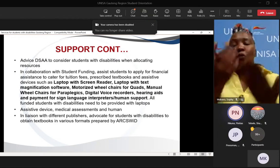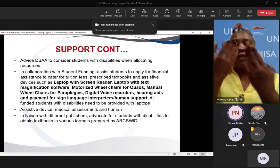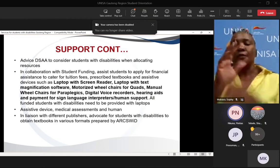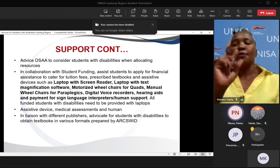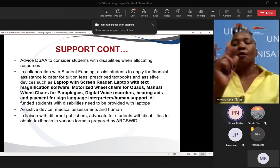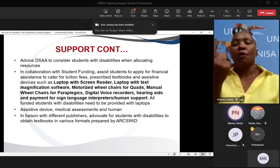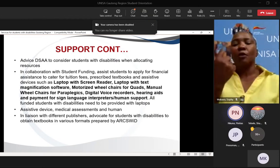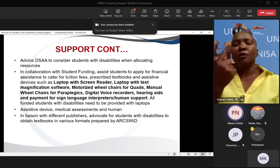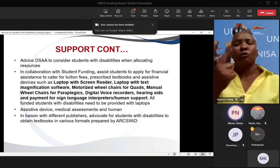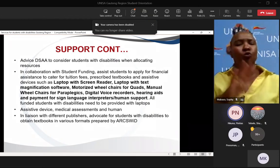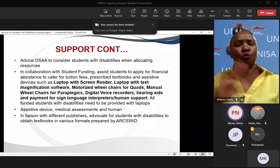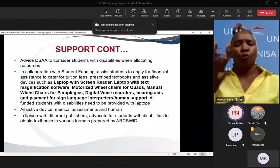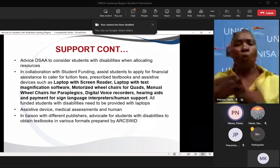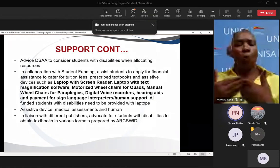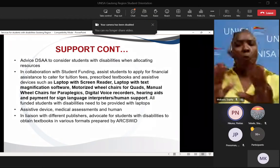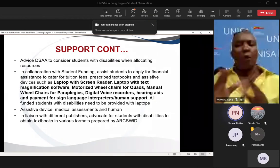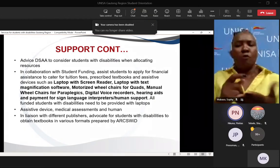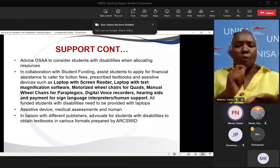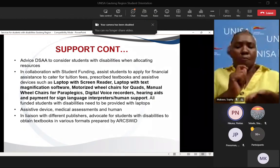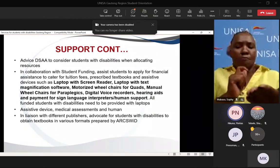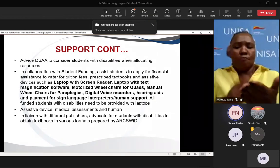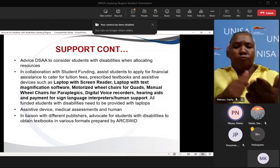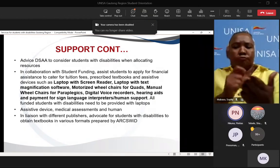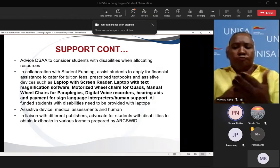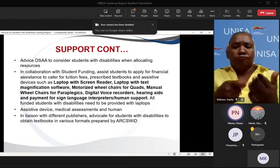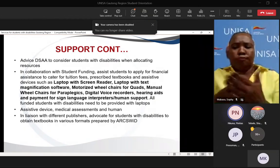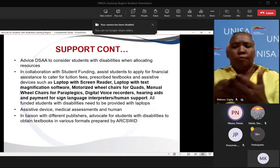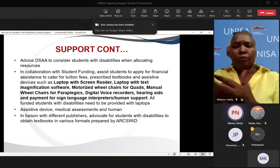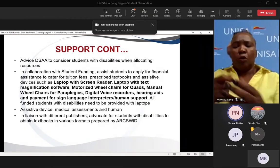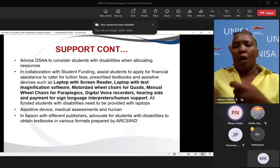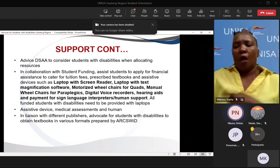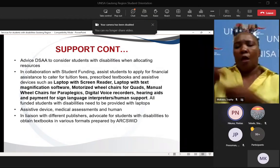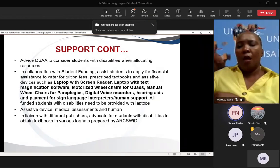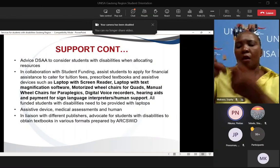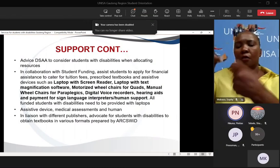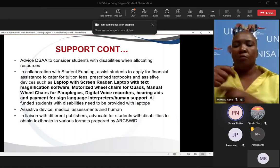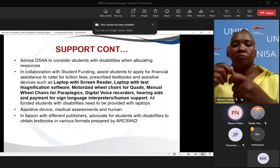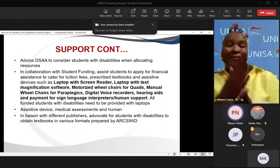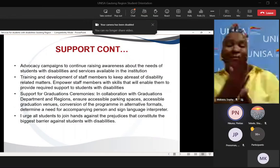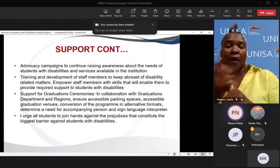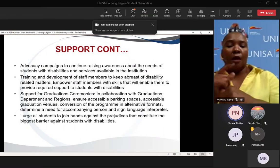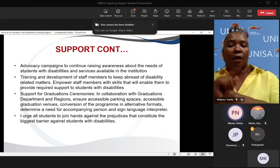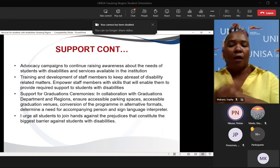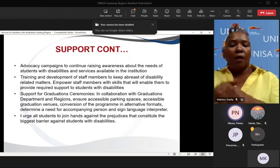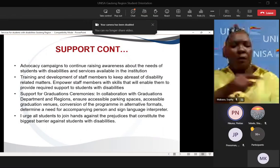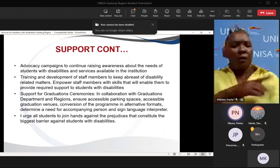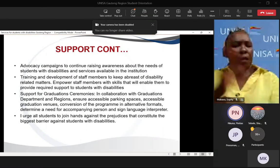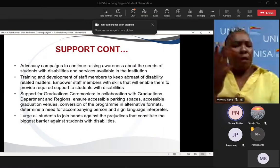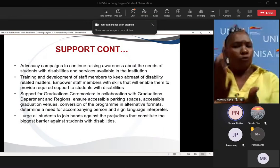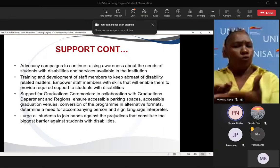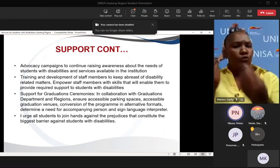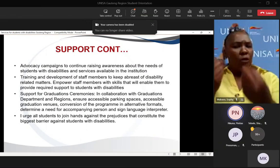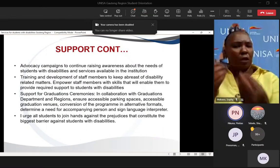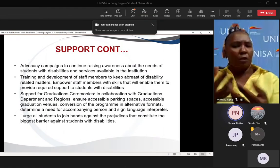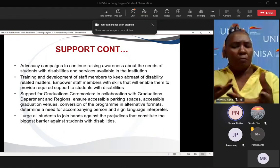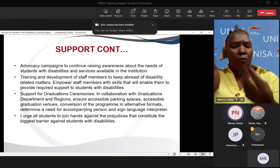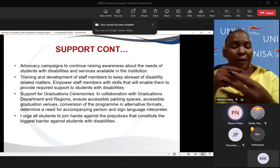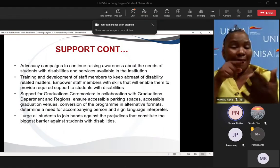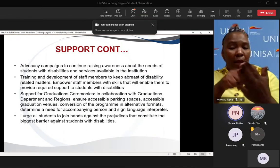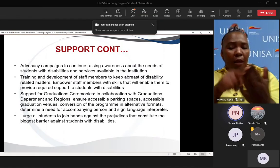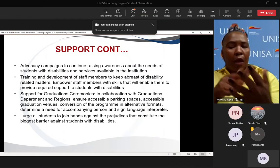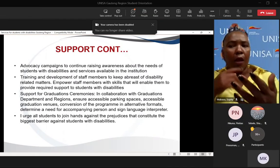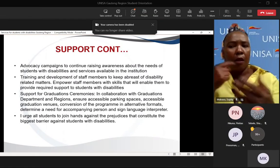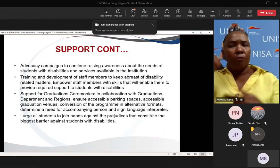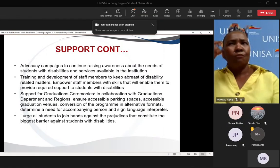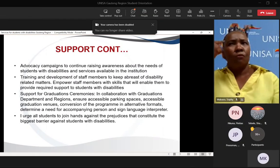your openness shop and sell it because in the past to find that some students when they receive these electronic copies of prescribed